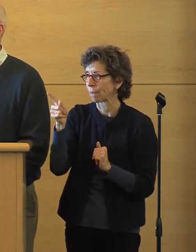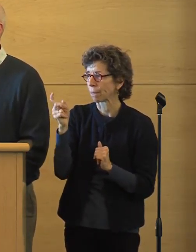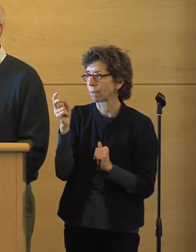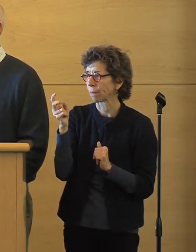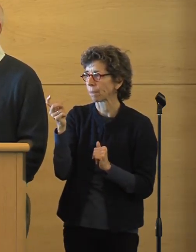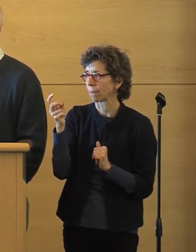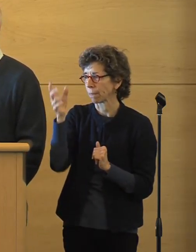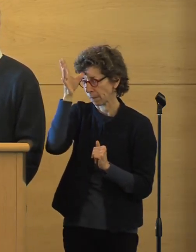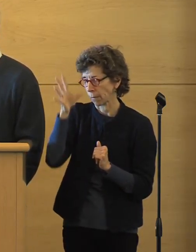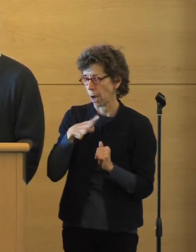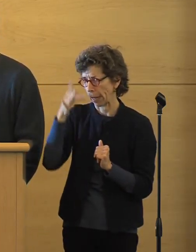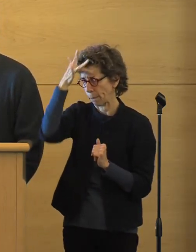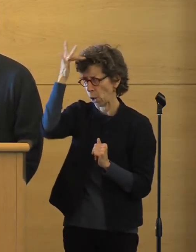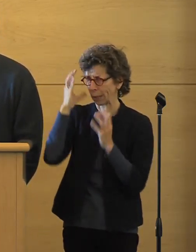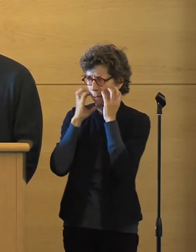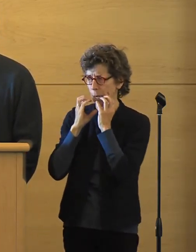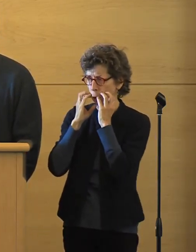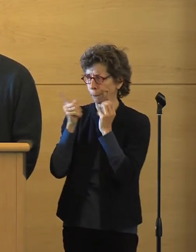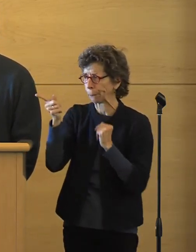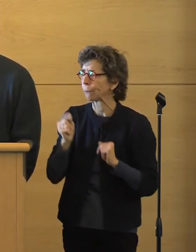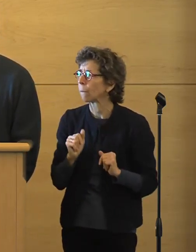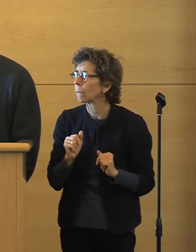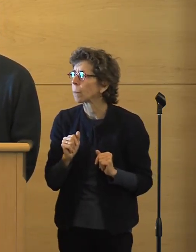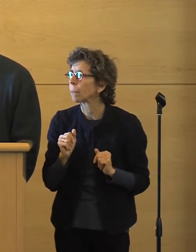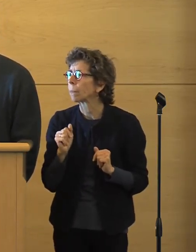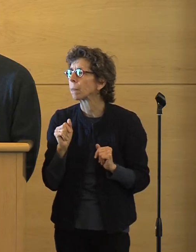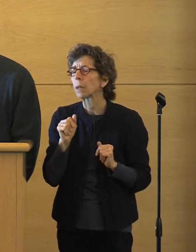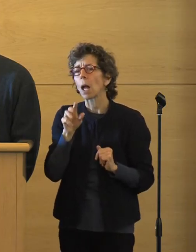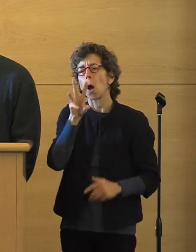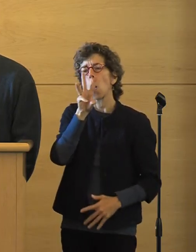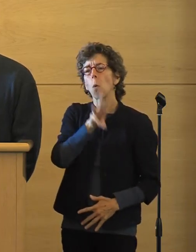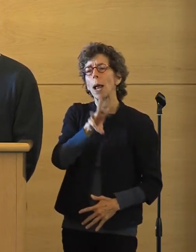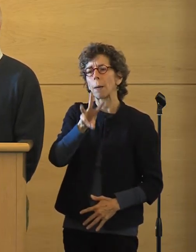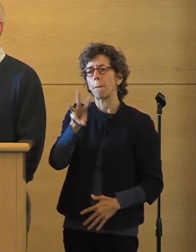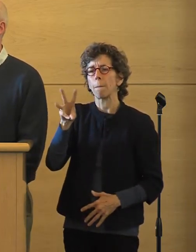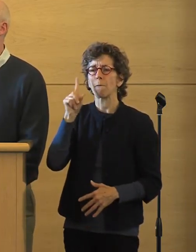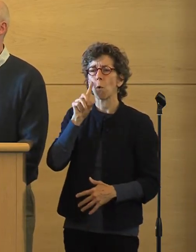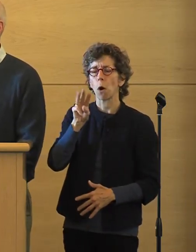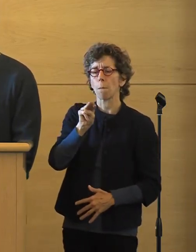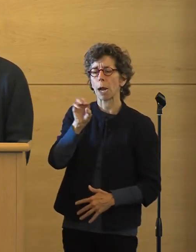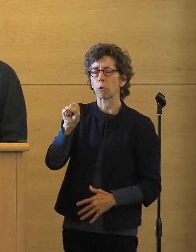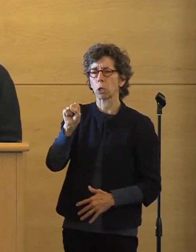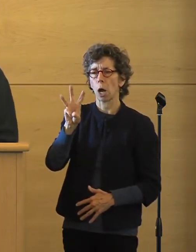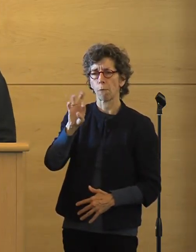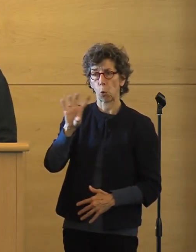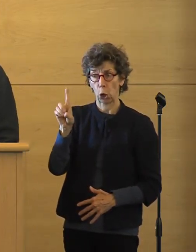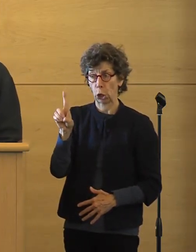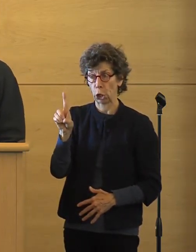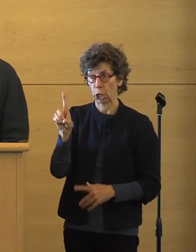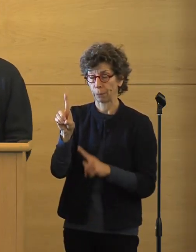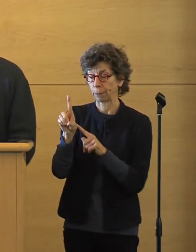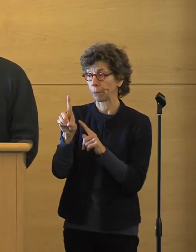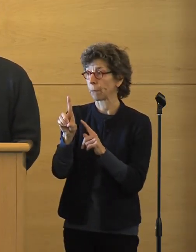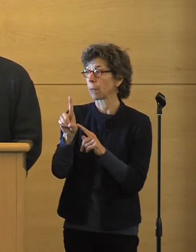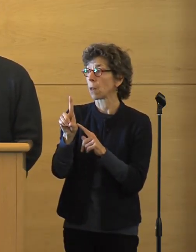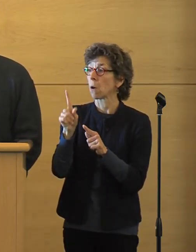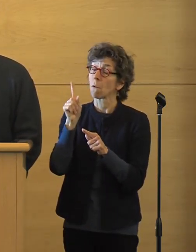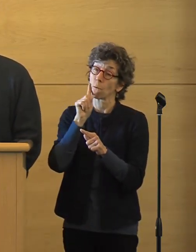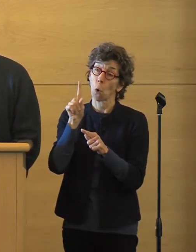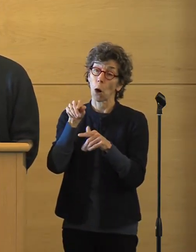But yes, question in the front, and then in the back, and then in the